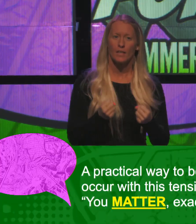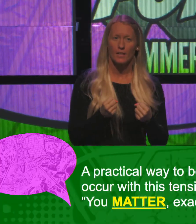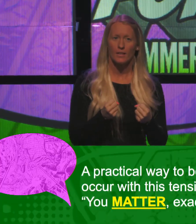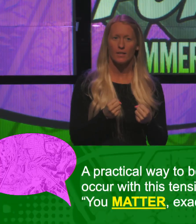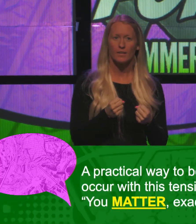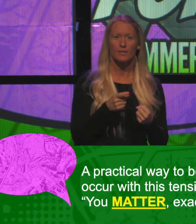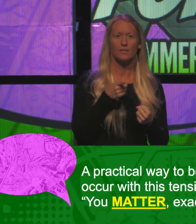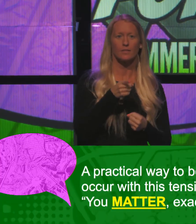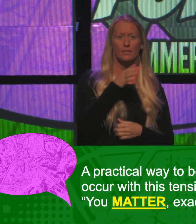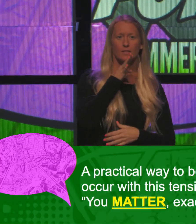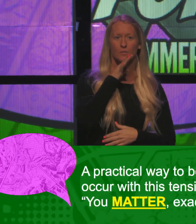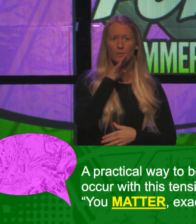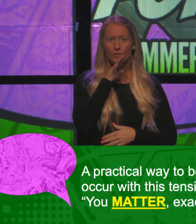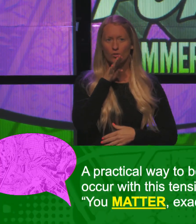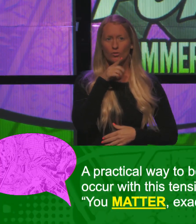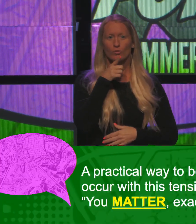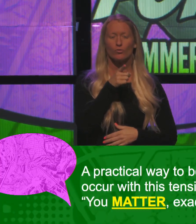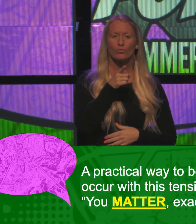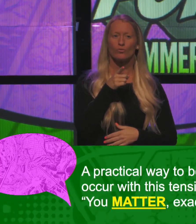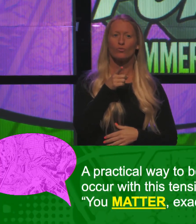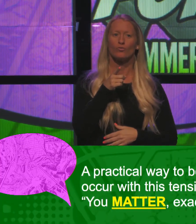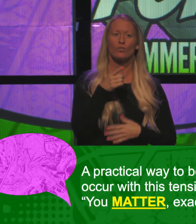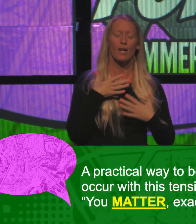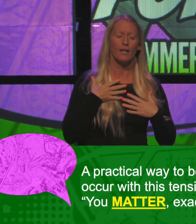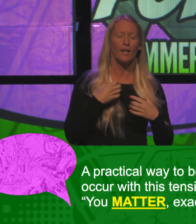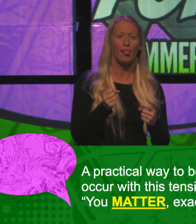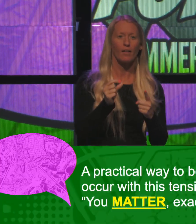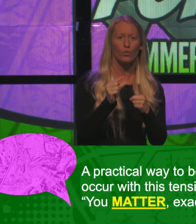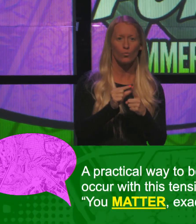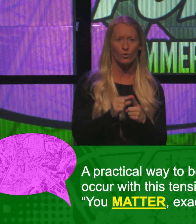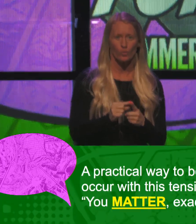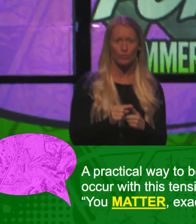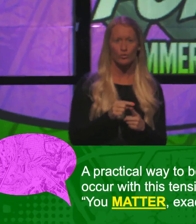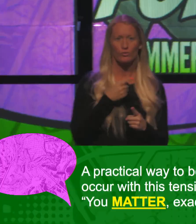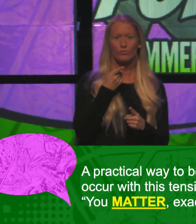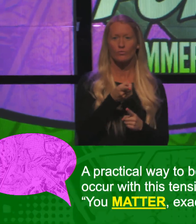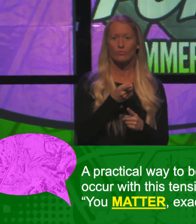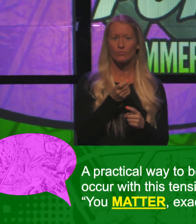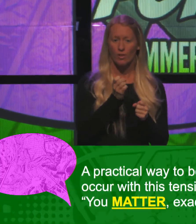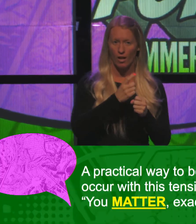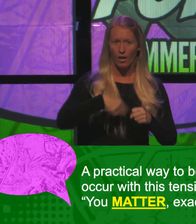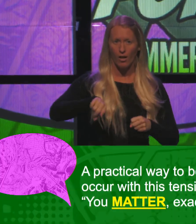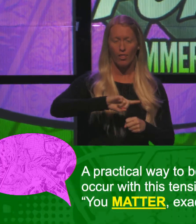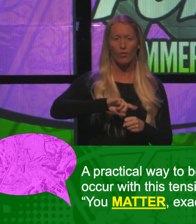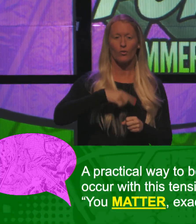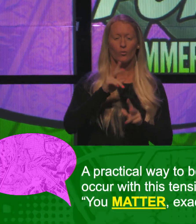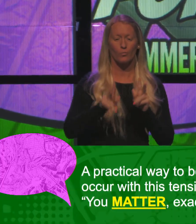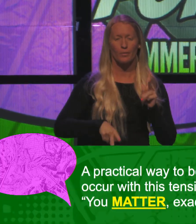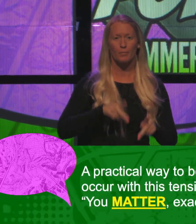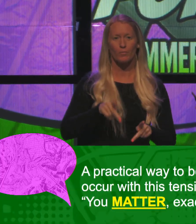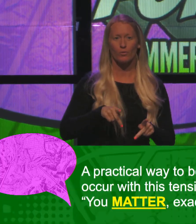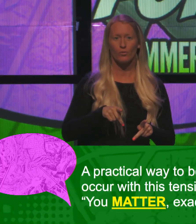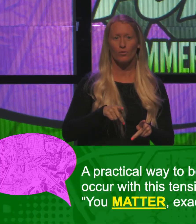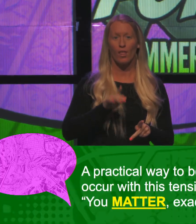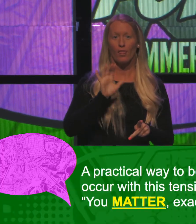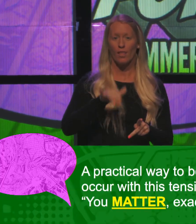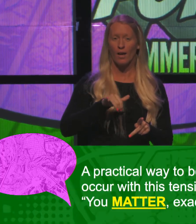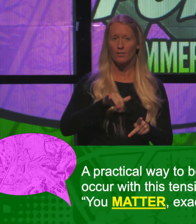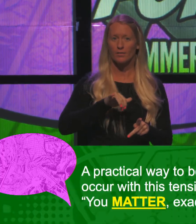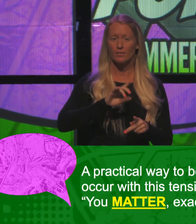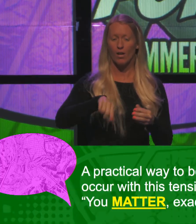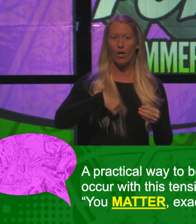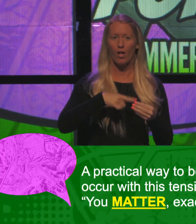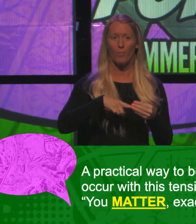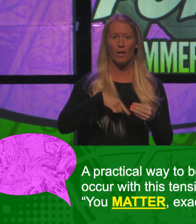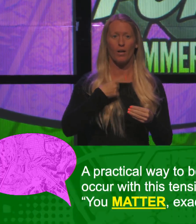this wonderful, fearing message out in the midst of others. That's what we're about here at Crossroads. Peacemaking.